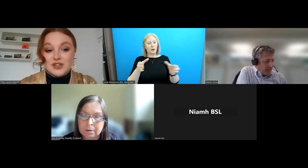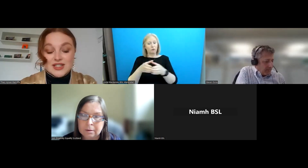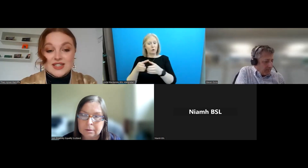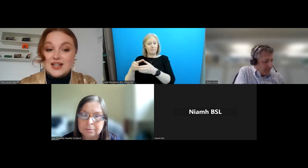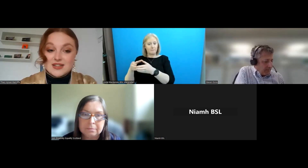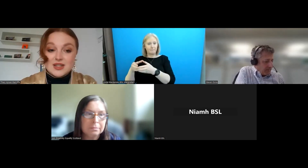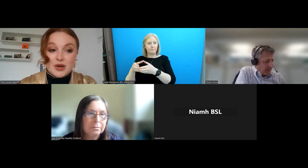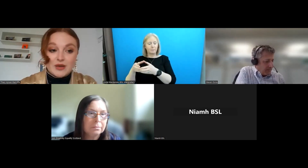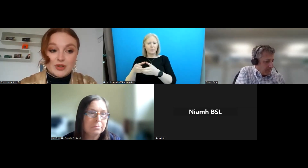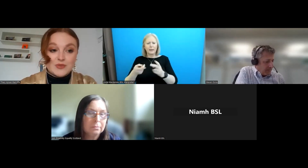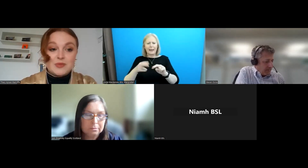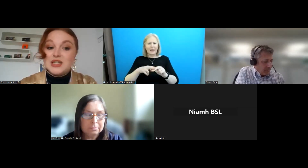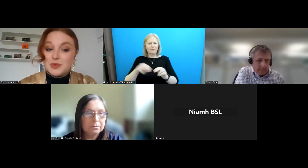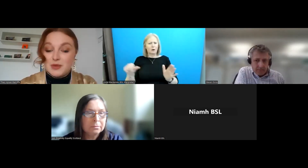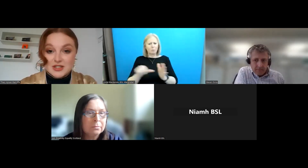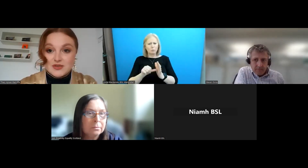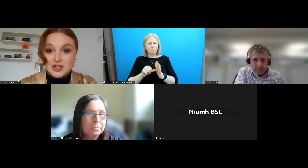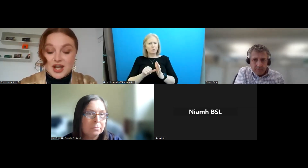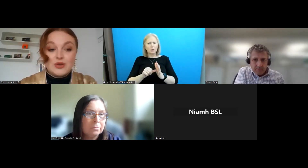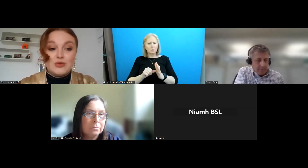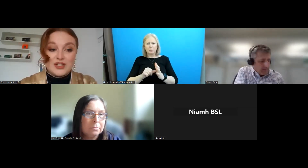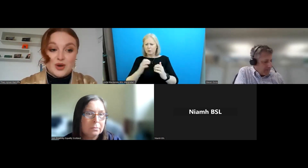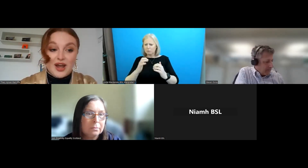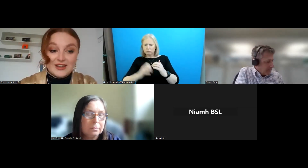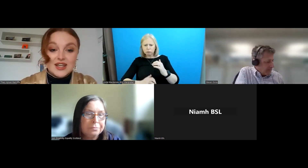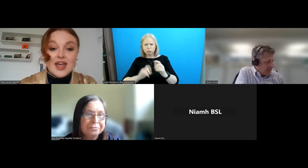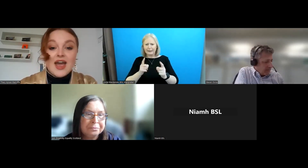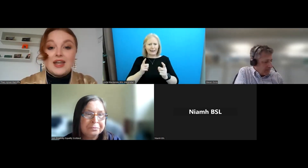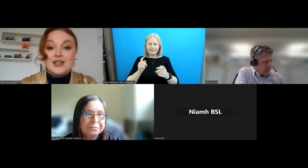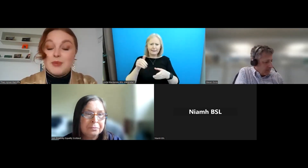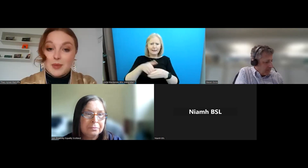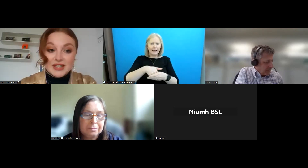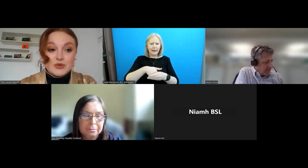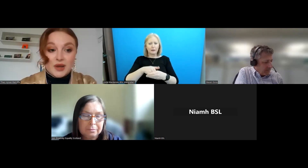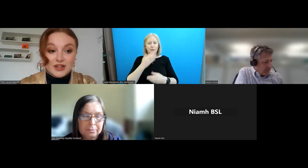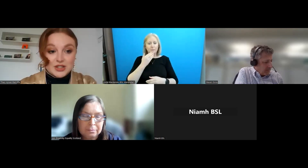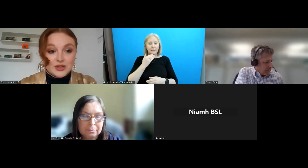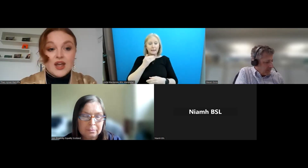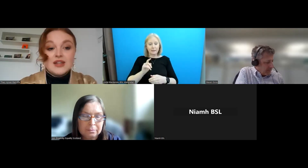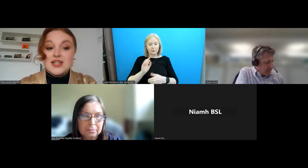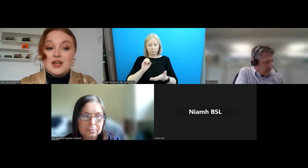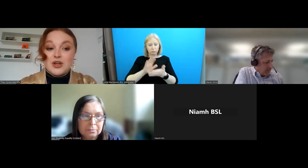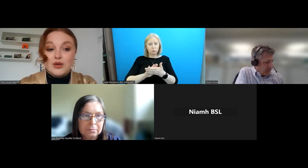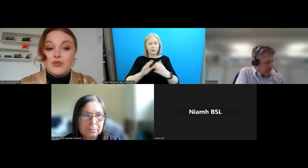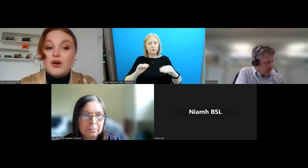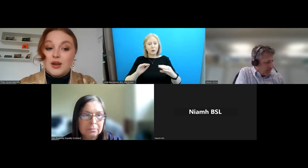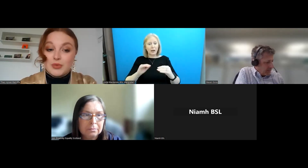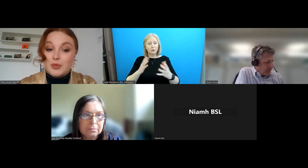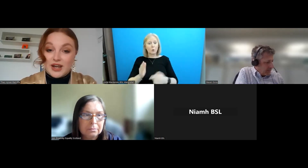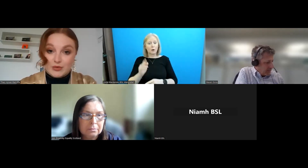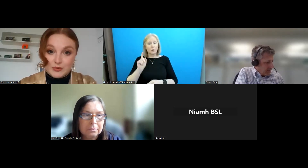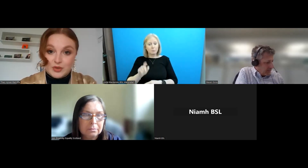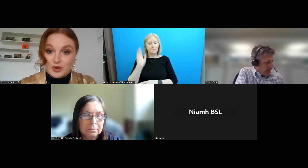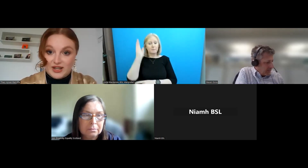technical difficulties accessing the breakout rooms, please put a message in the chat or raise your hand. And may I please remind you to take a note of what